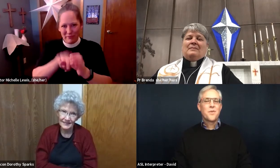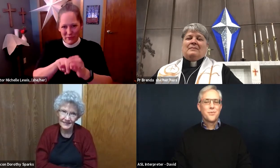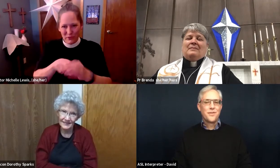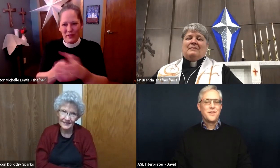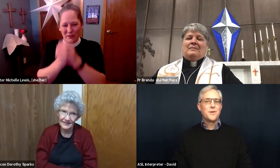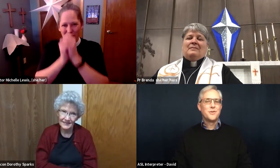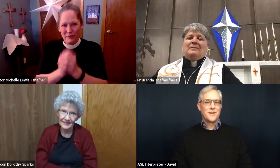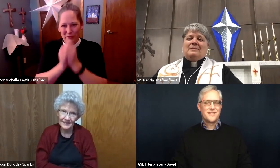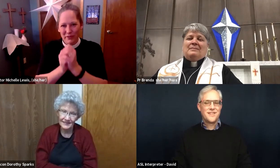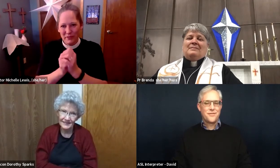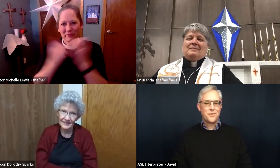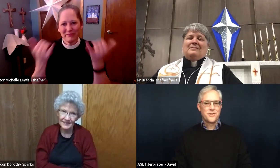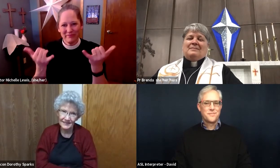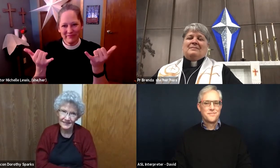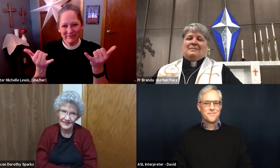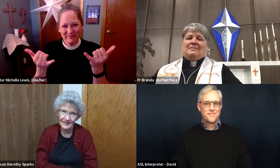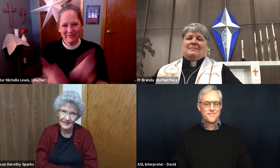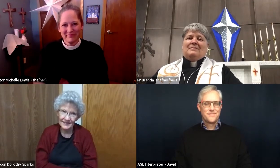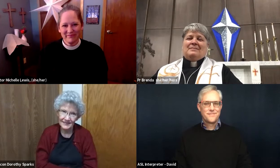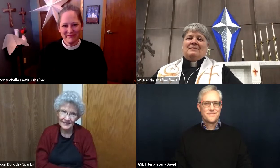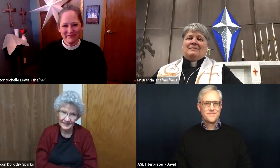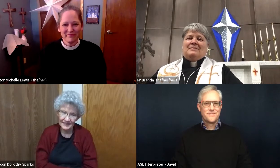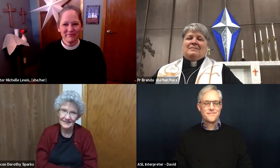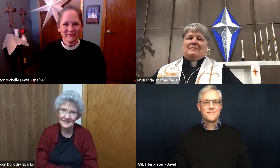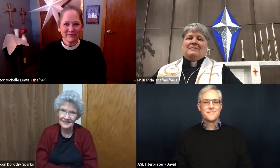And we're thrilled that you could join us today for worship.